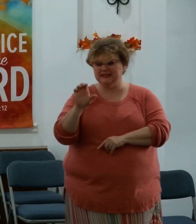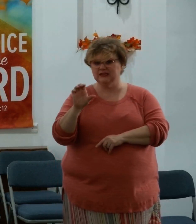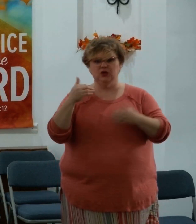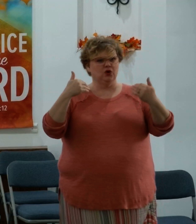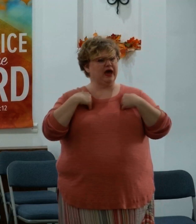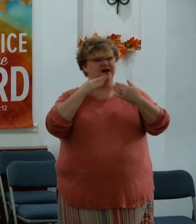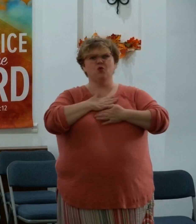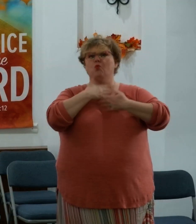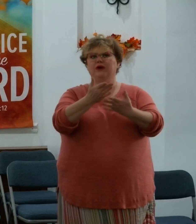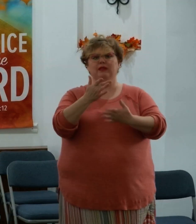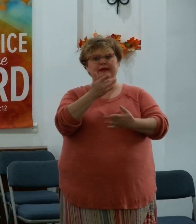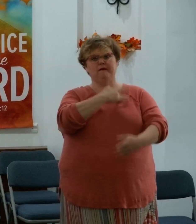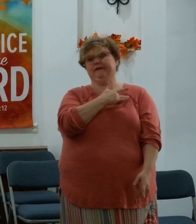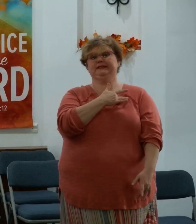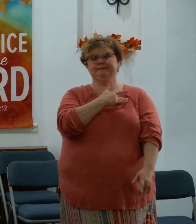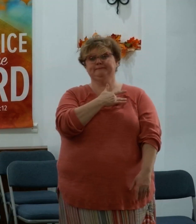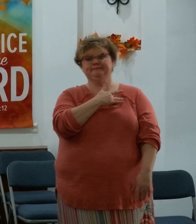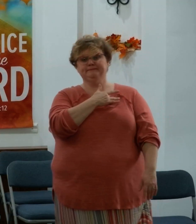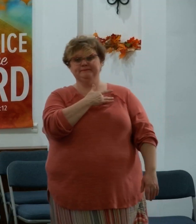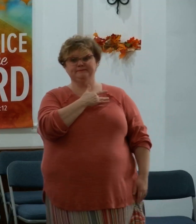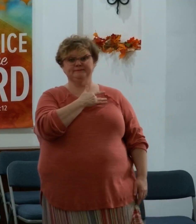have willing hearts